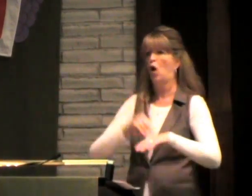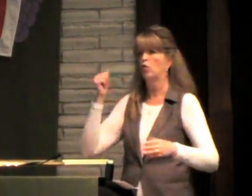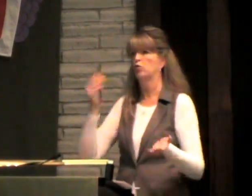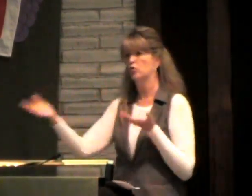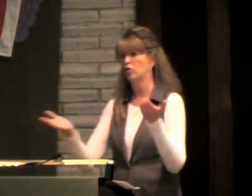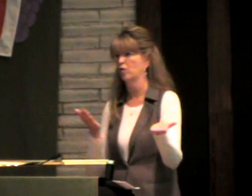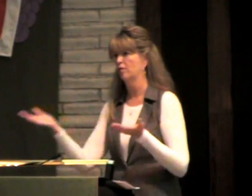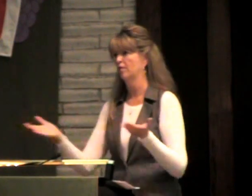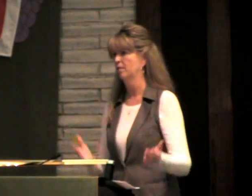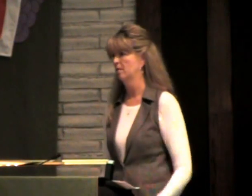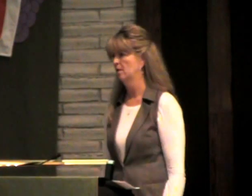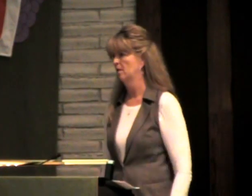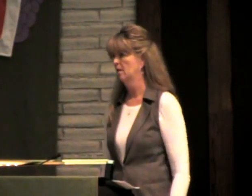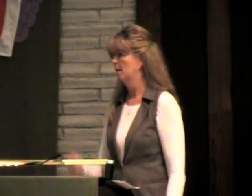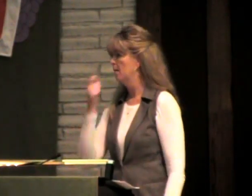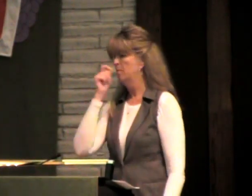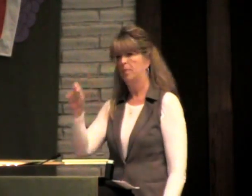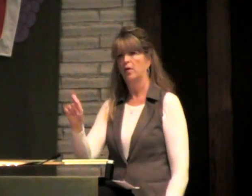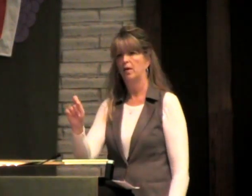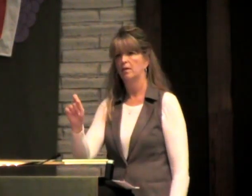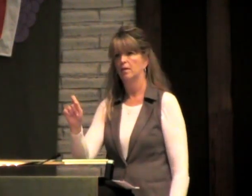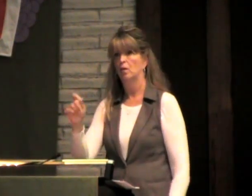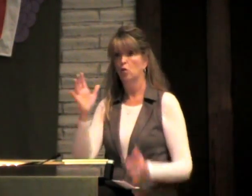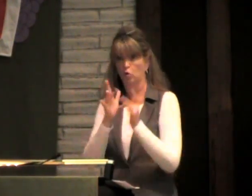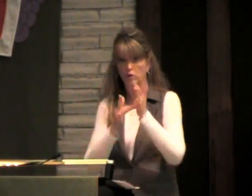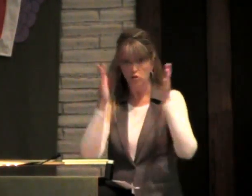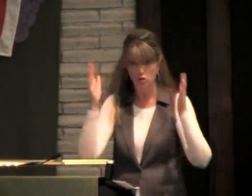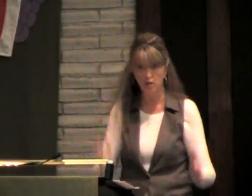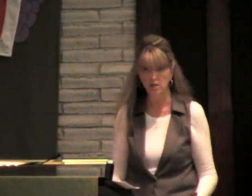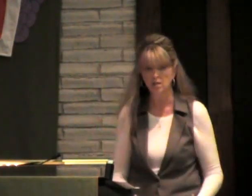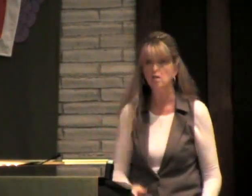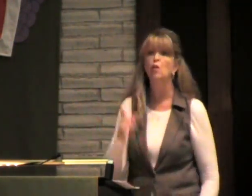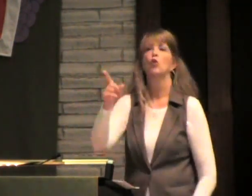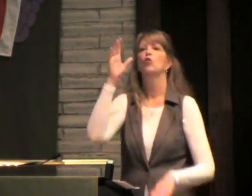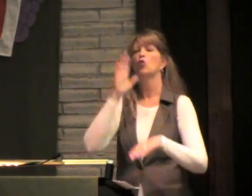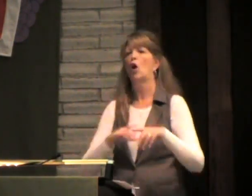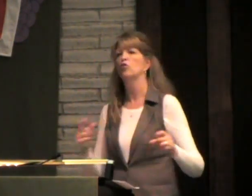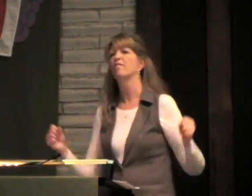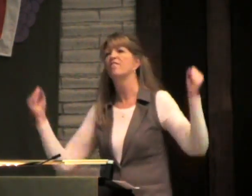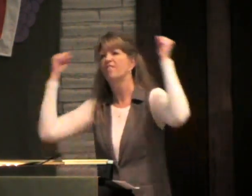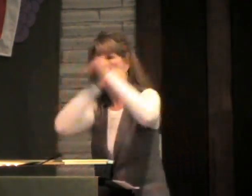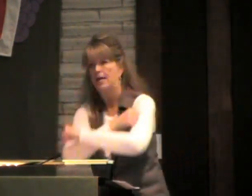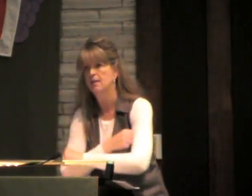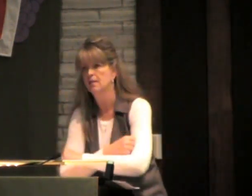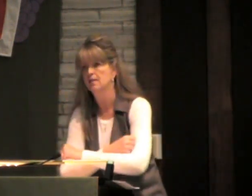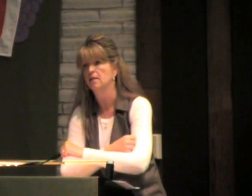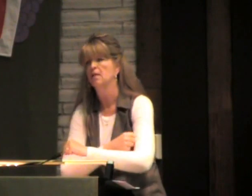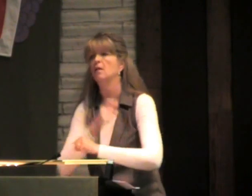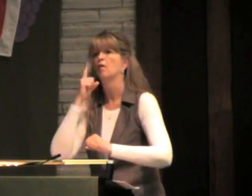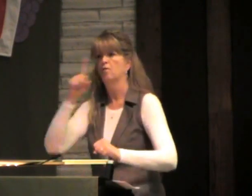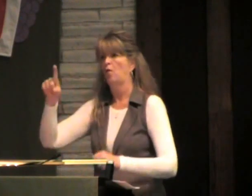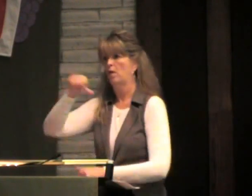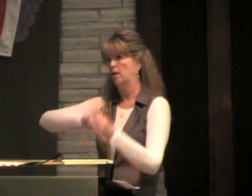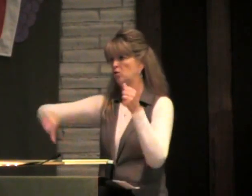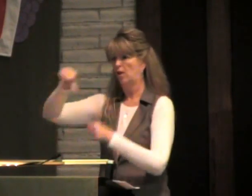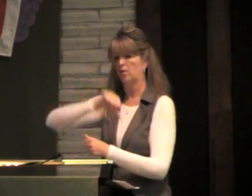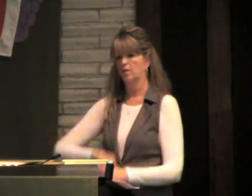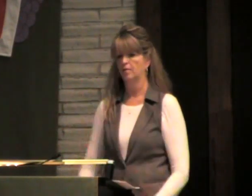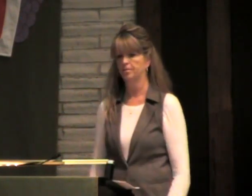you're a Christian, you're called to serve. And that's the way it is. If you're a Christian, you're called to fight for